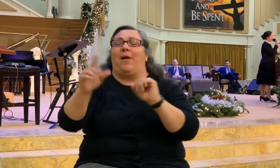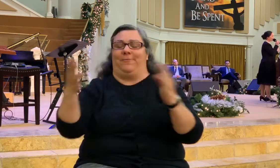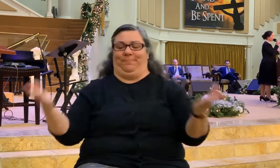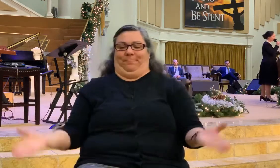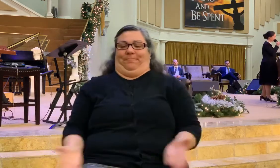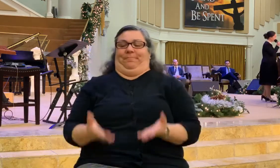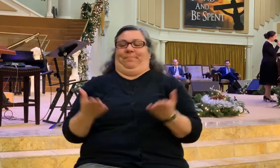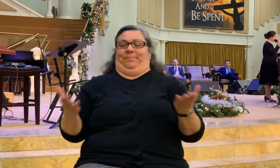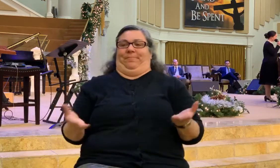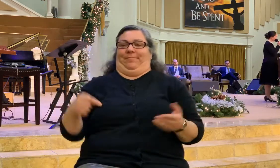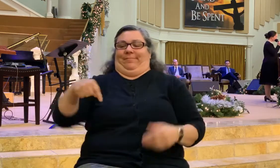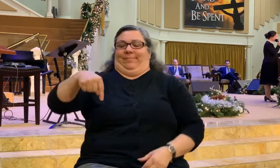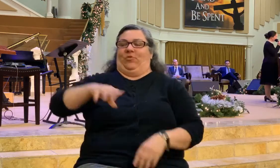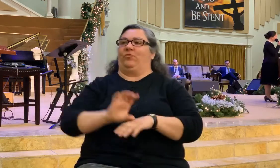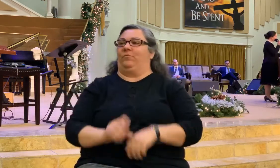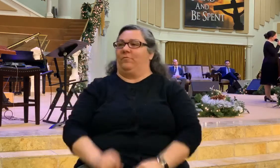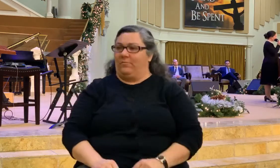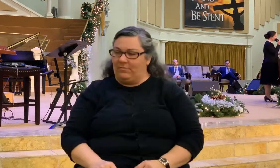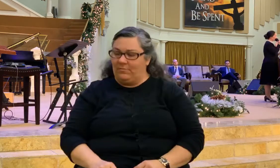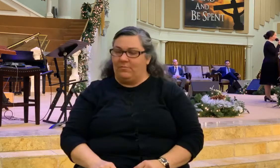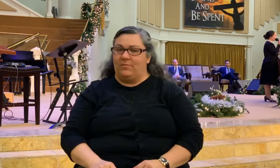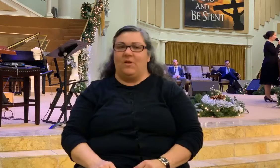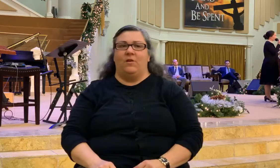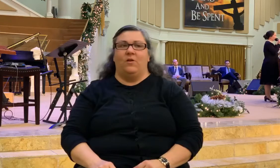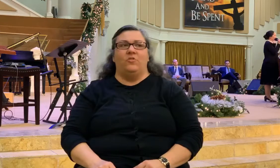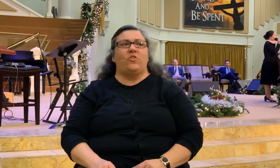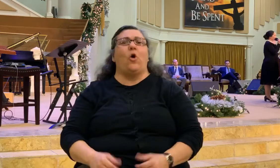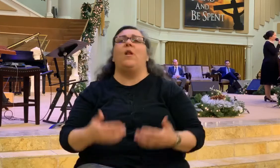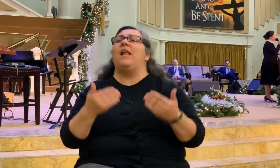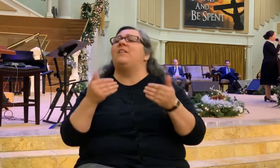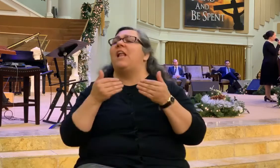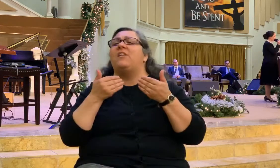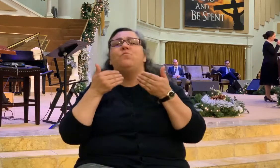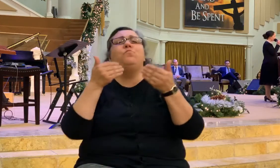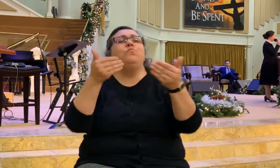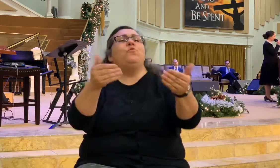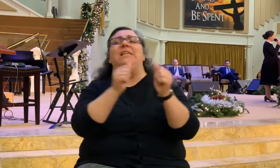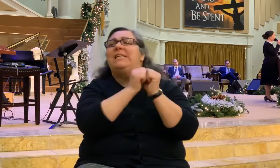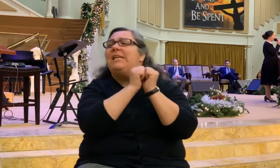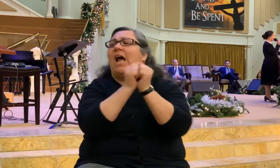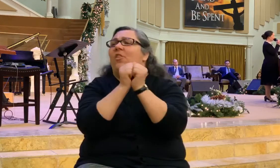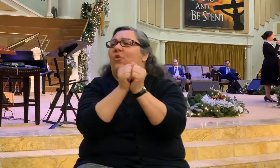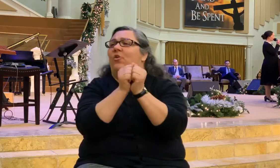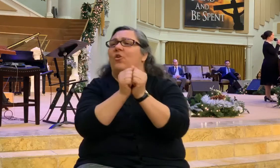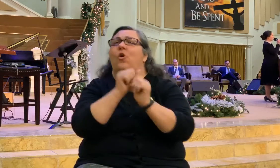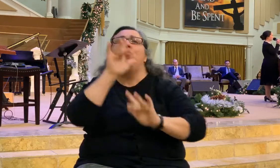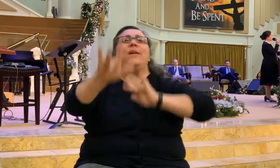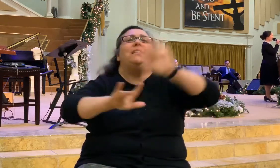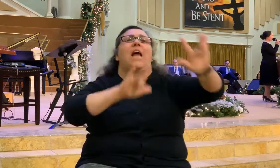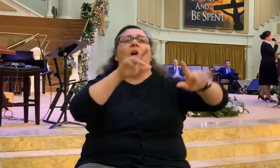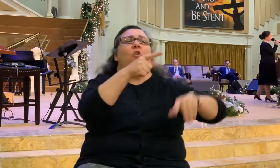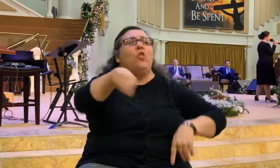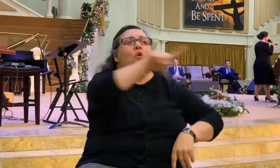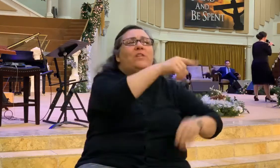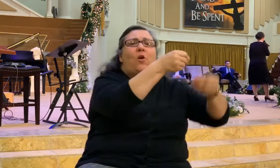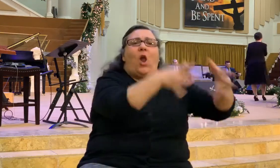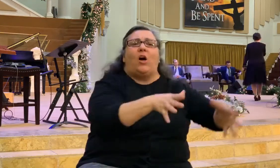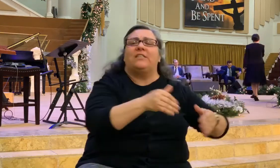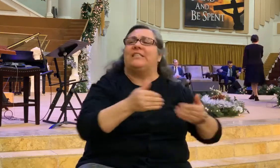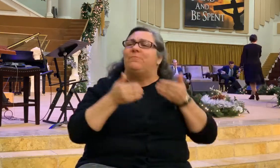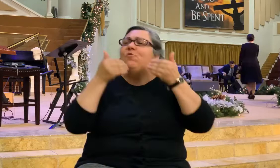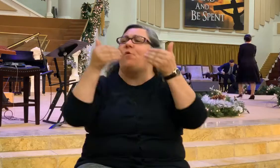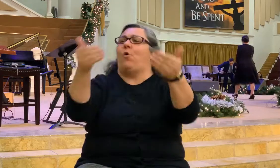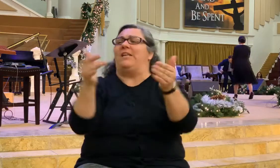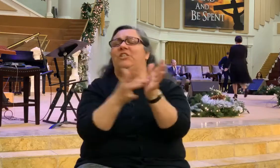no greater church than this place. So let's go together. Let's reach the lost. And let's just keep moving forward in Jesus'